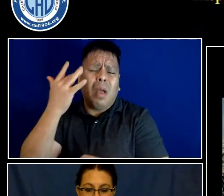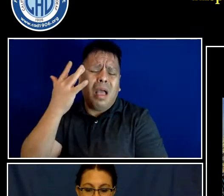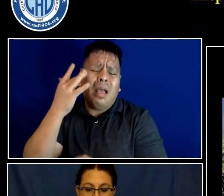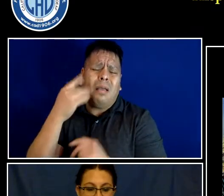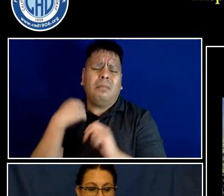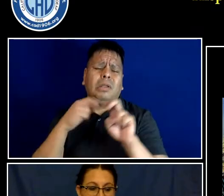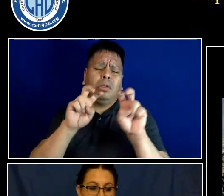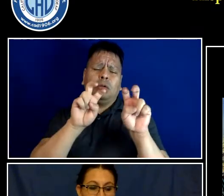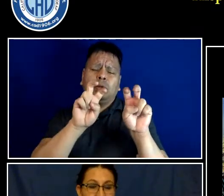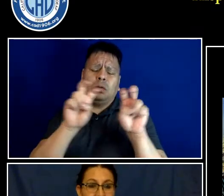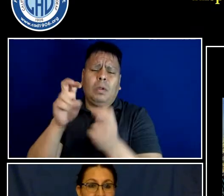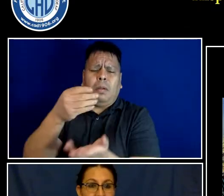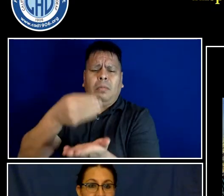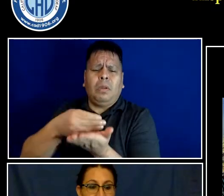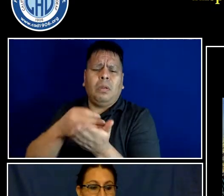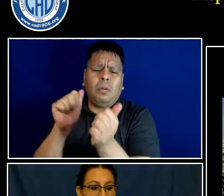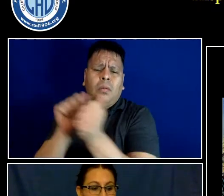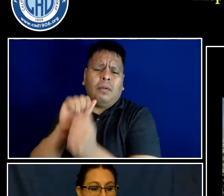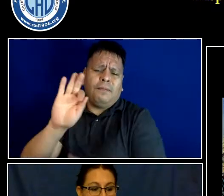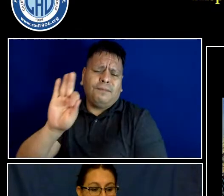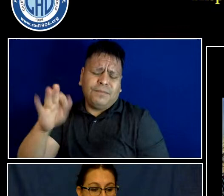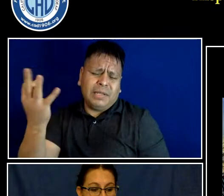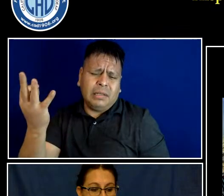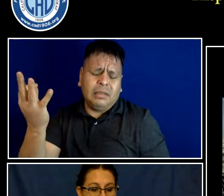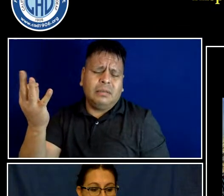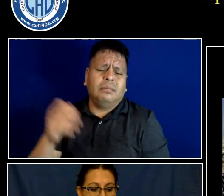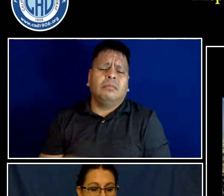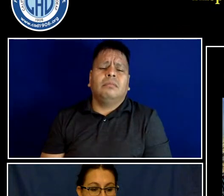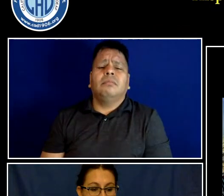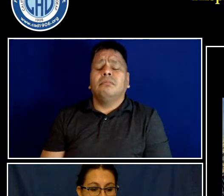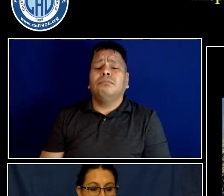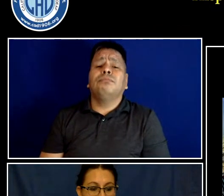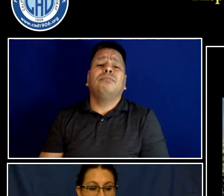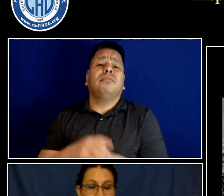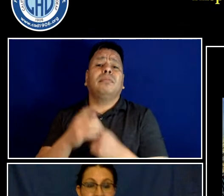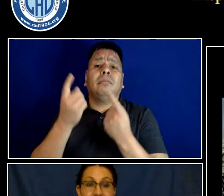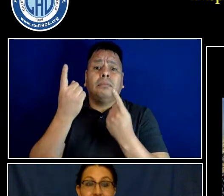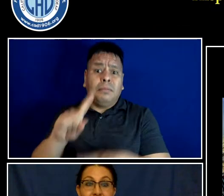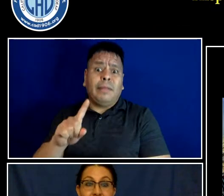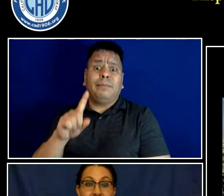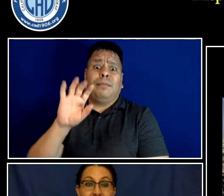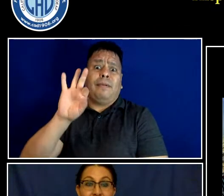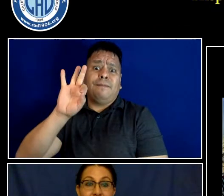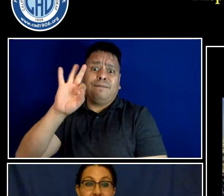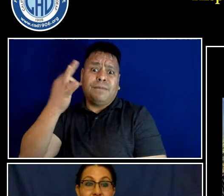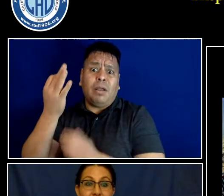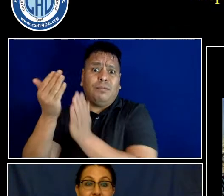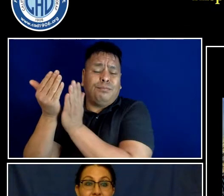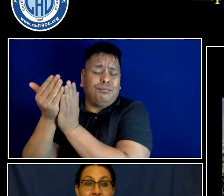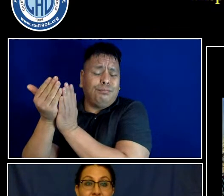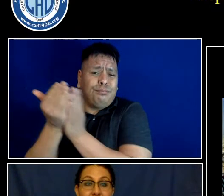happening. Now, why did the French and Mexico end up in a war?